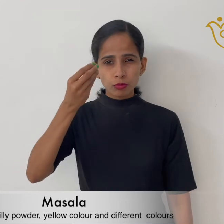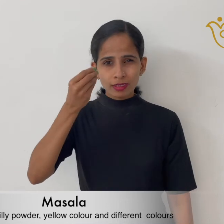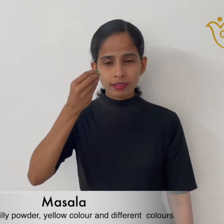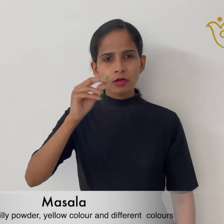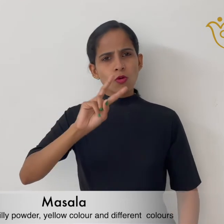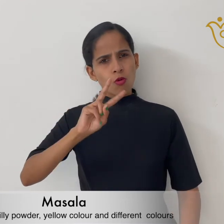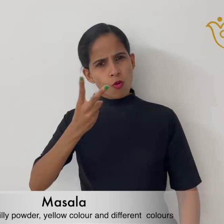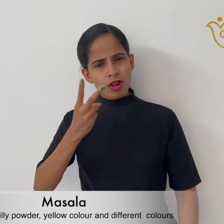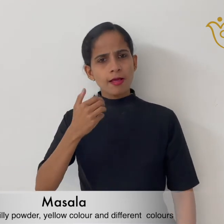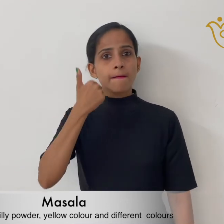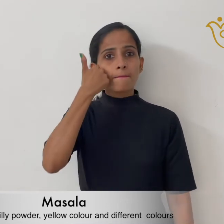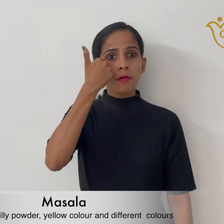masalas,